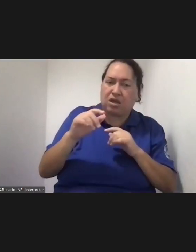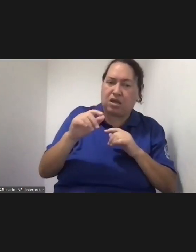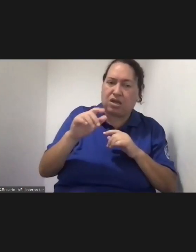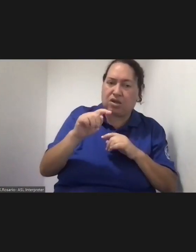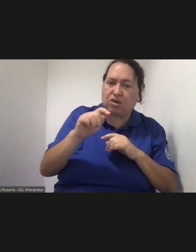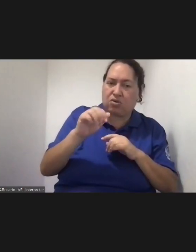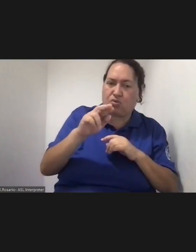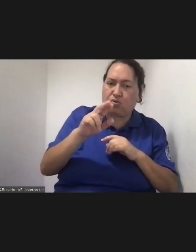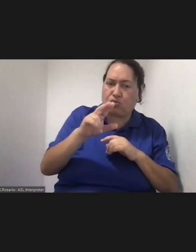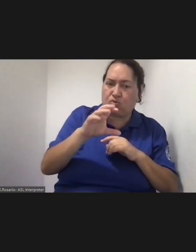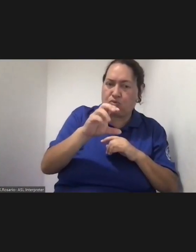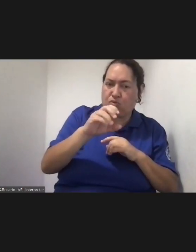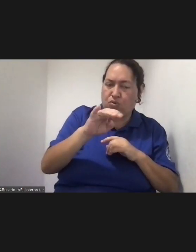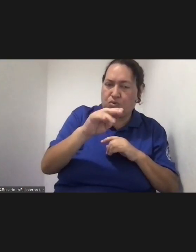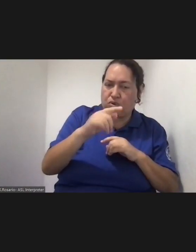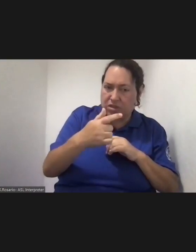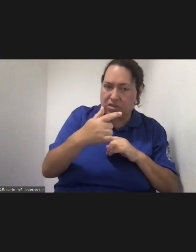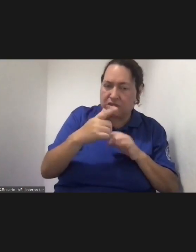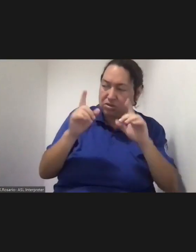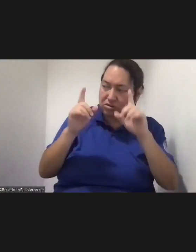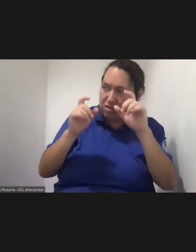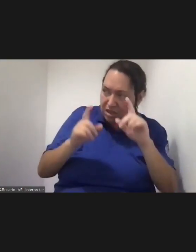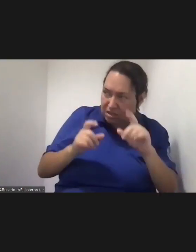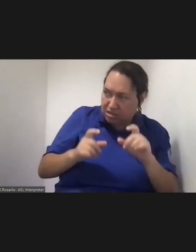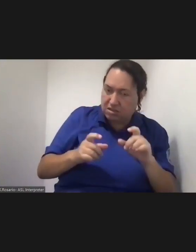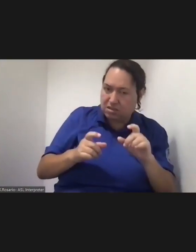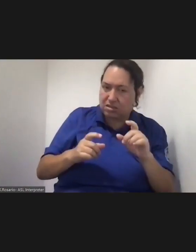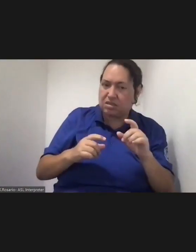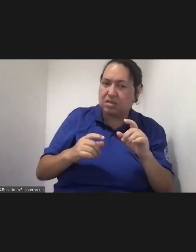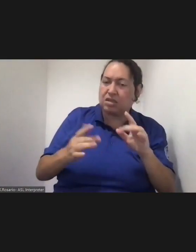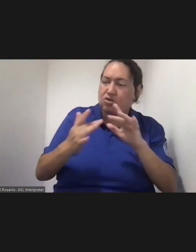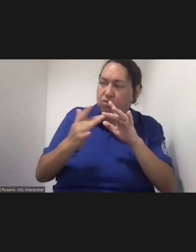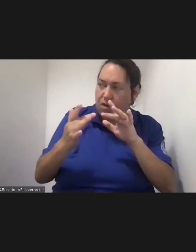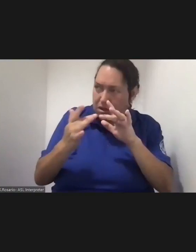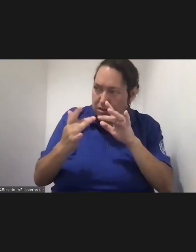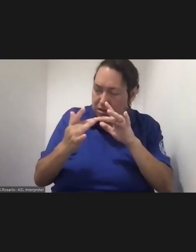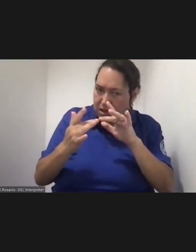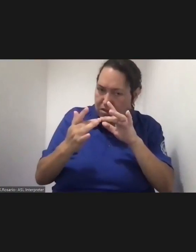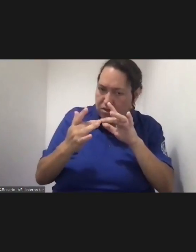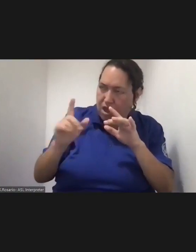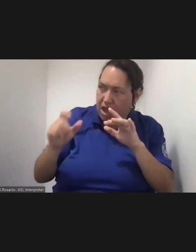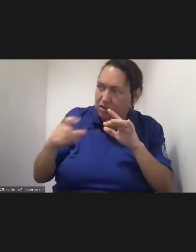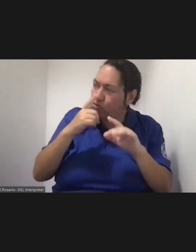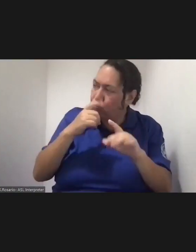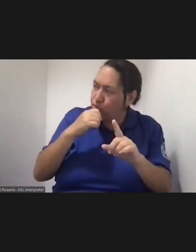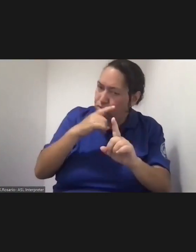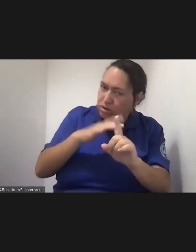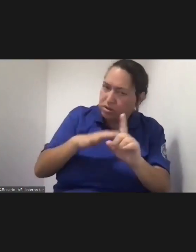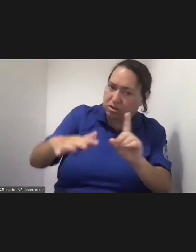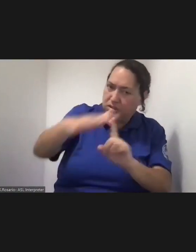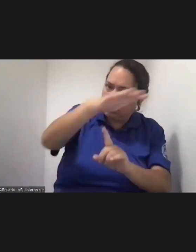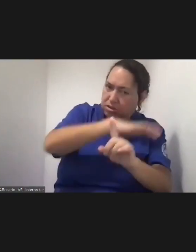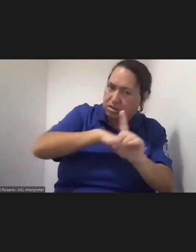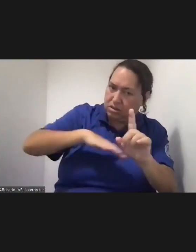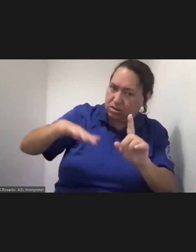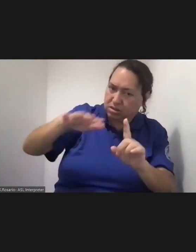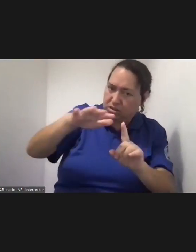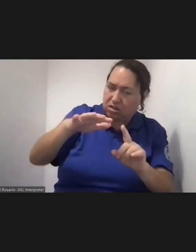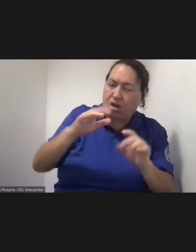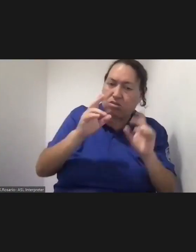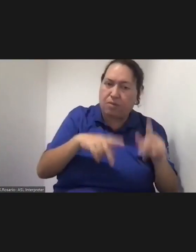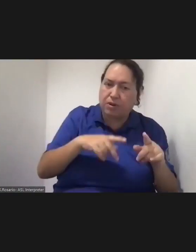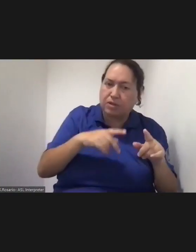you test and then you contact trace. So the person that was